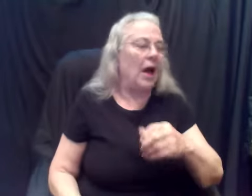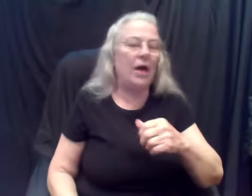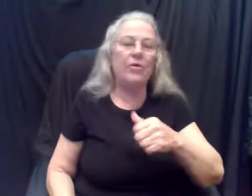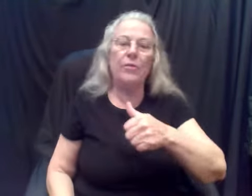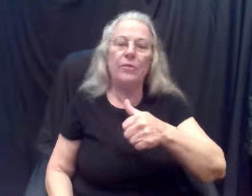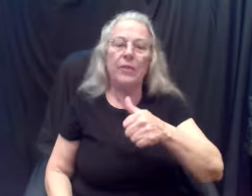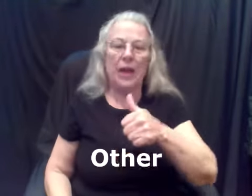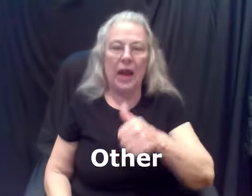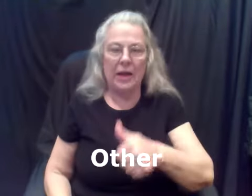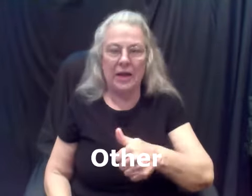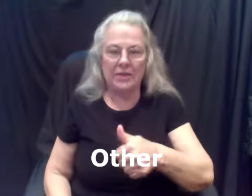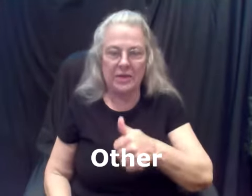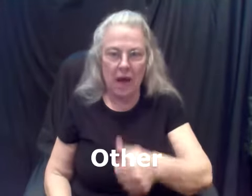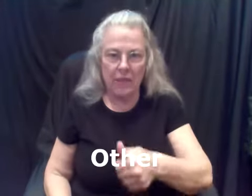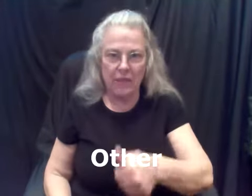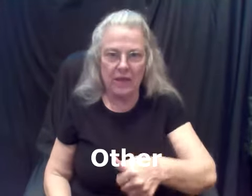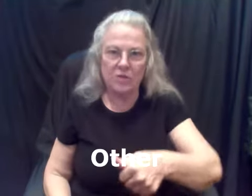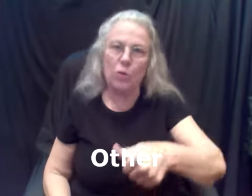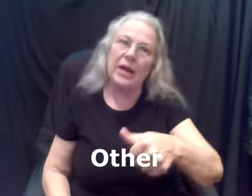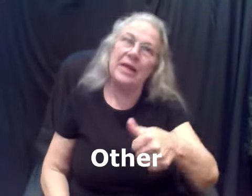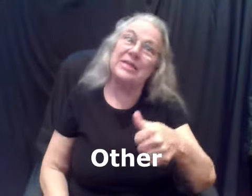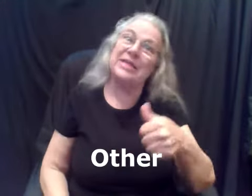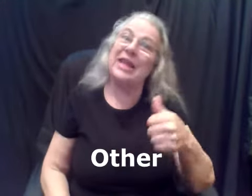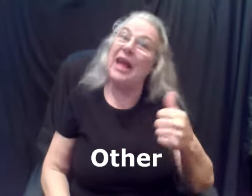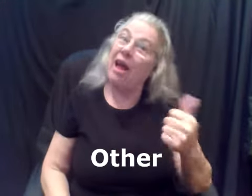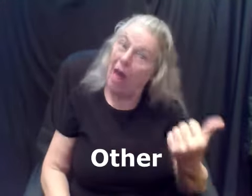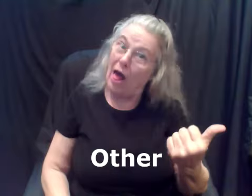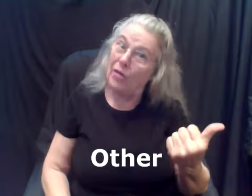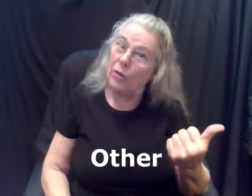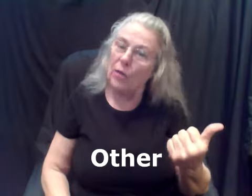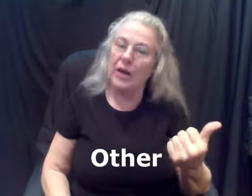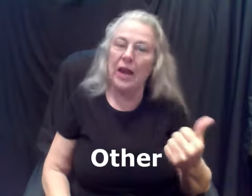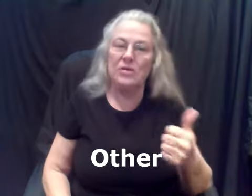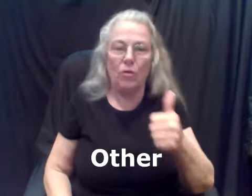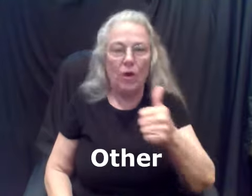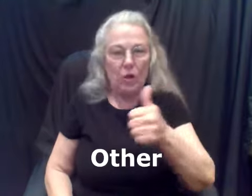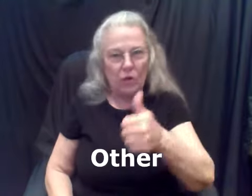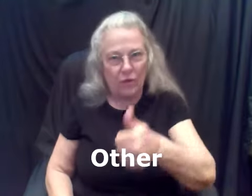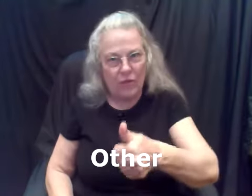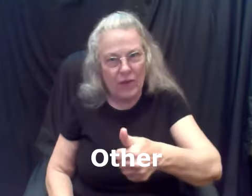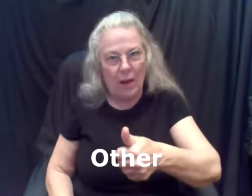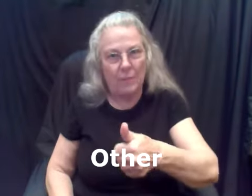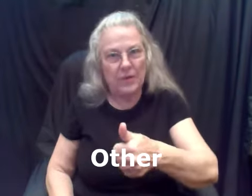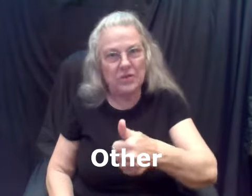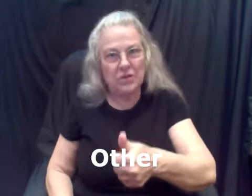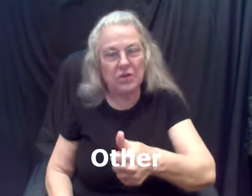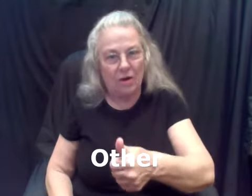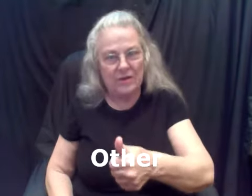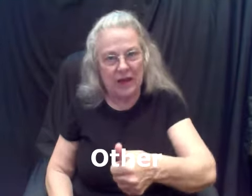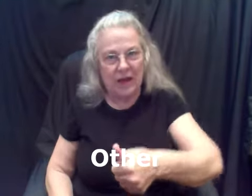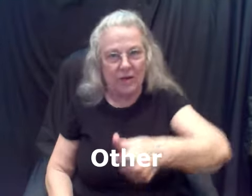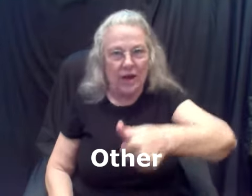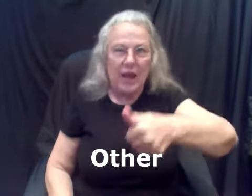Other, and it's not this one, it's the other one. And so your thumb starts here